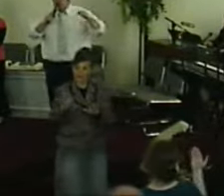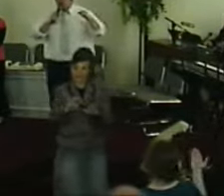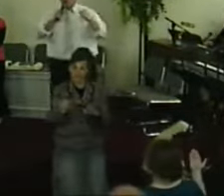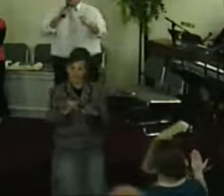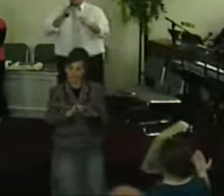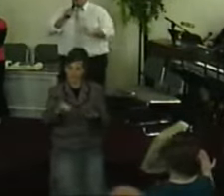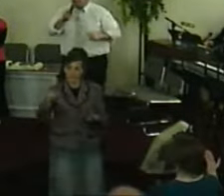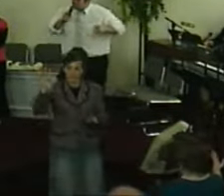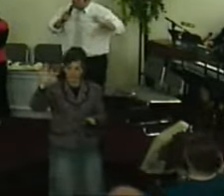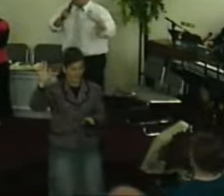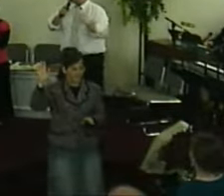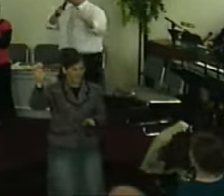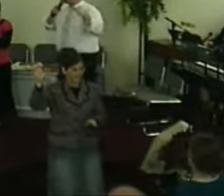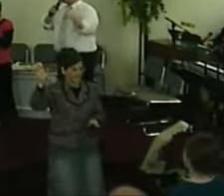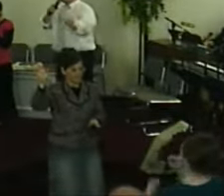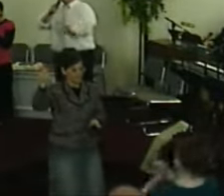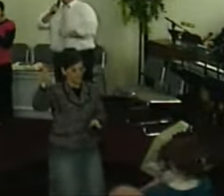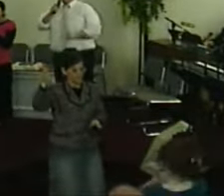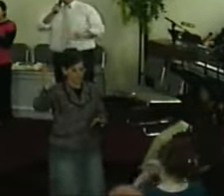like you.